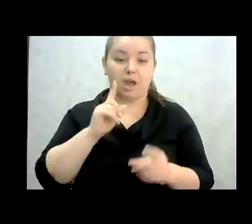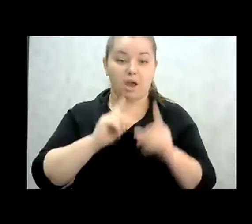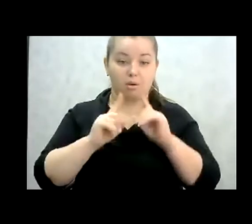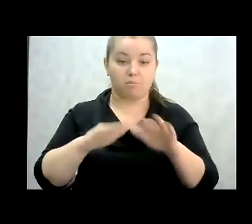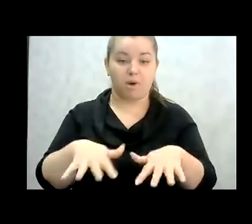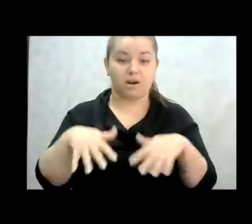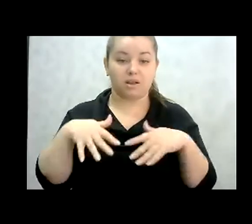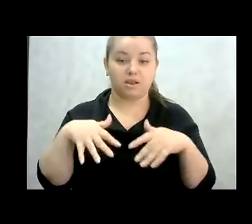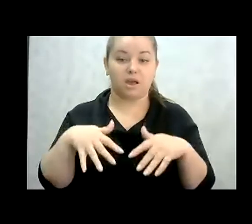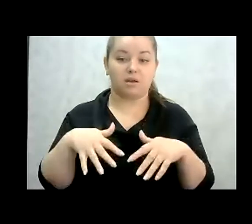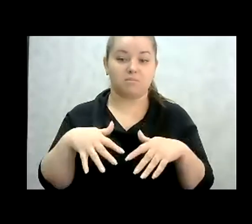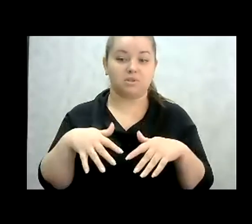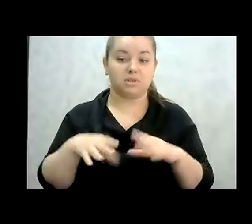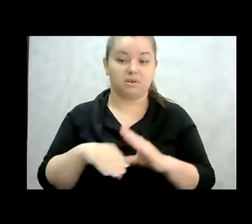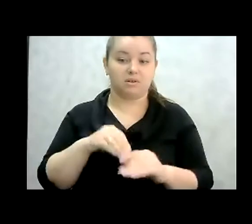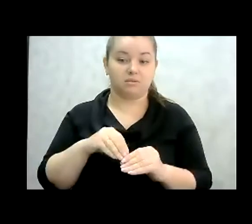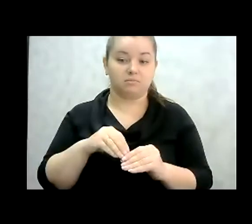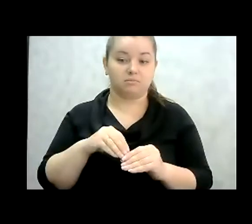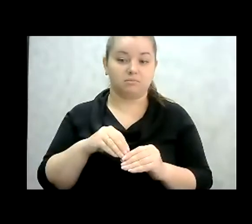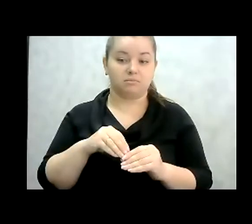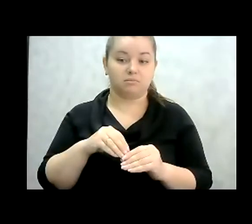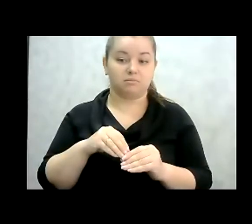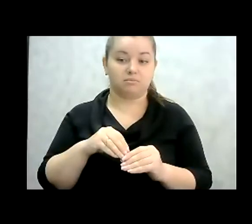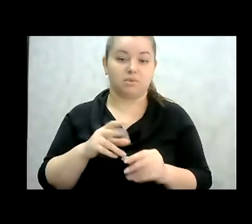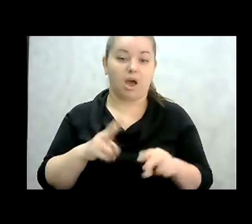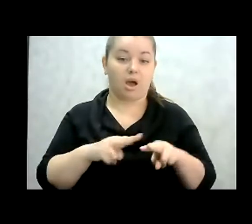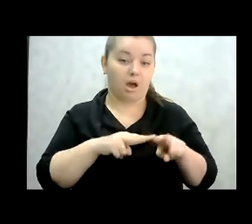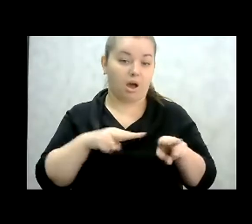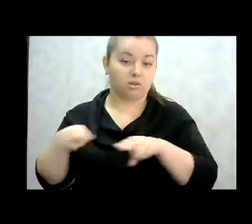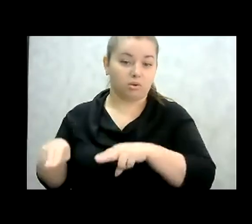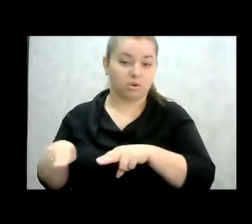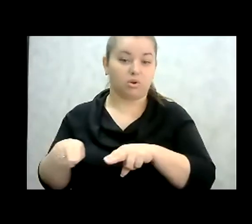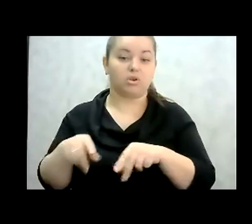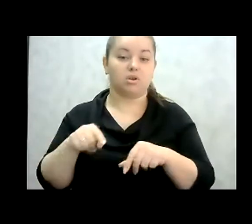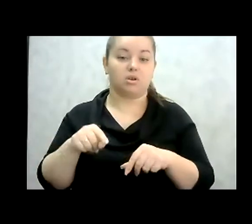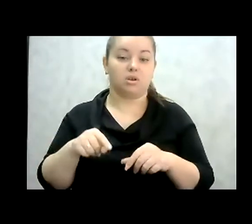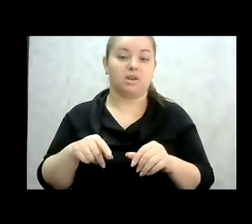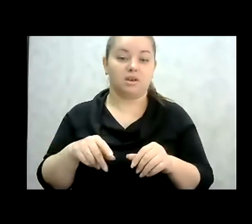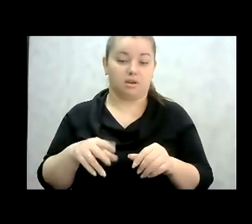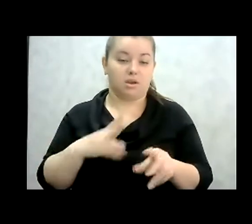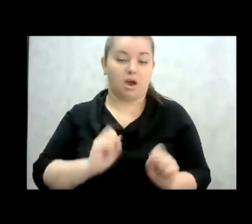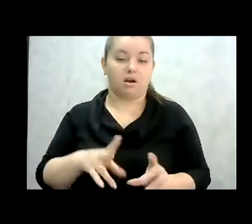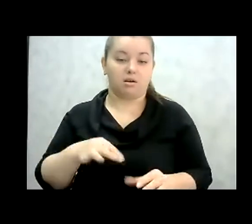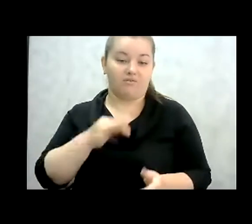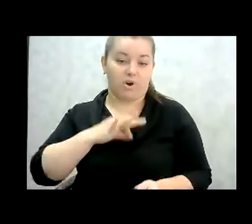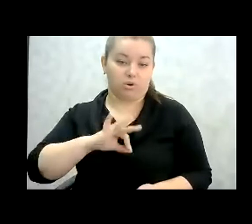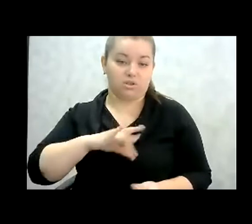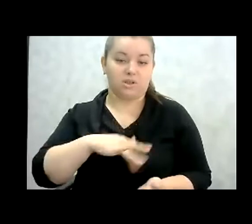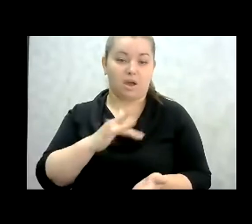the future parliamentary elections.